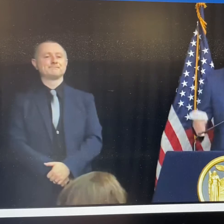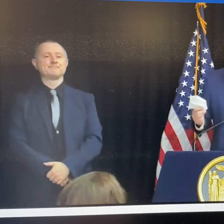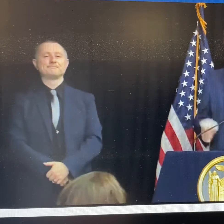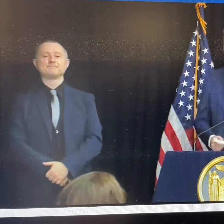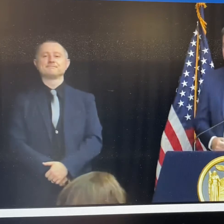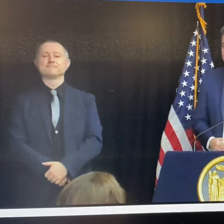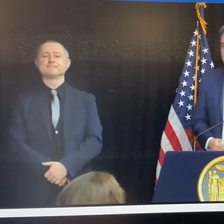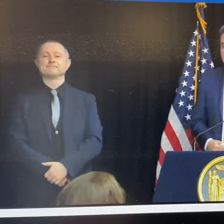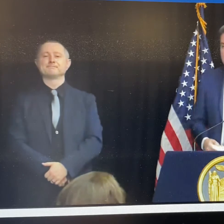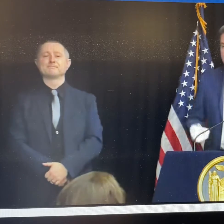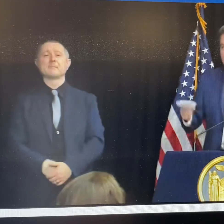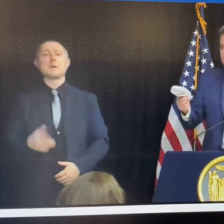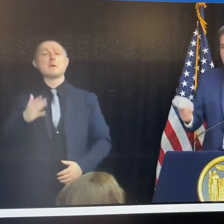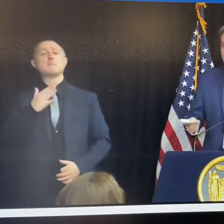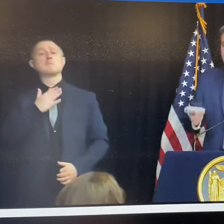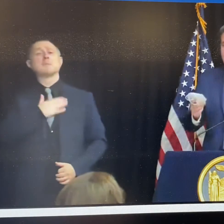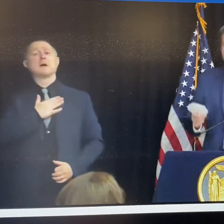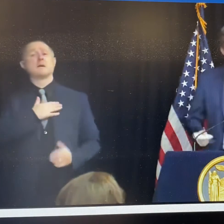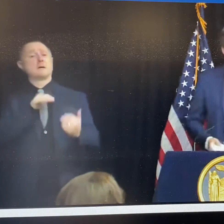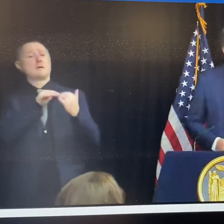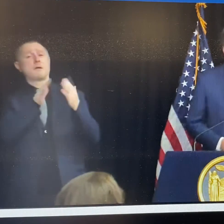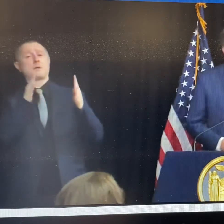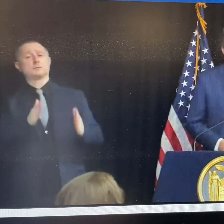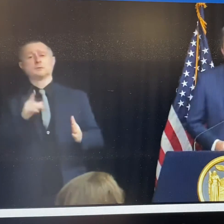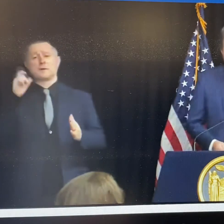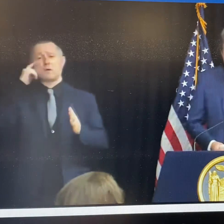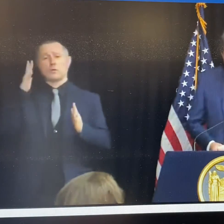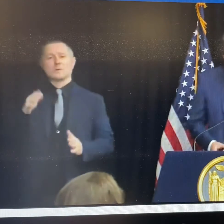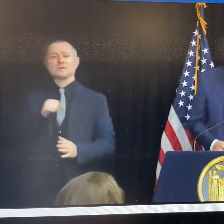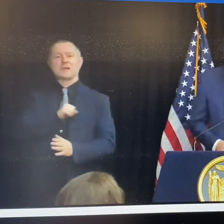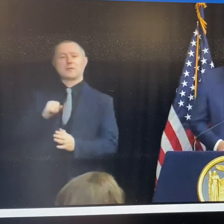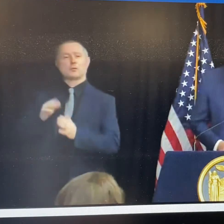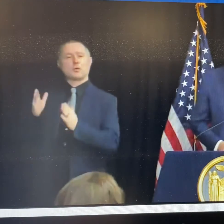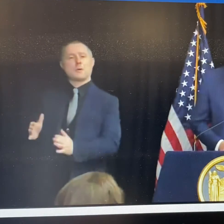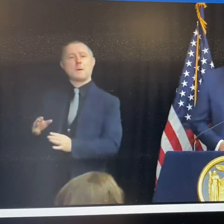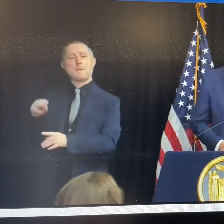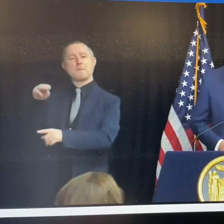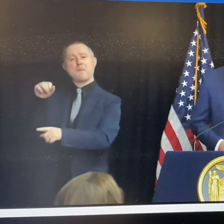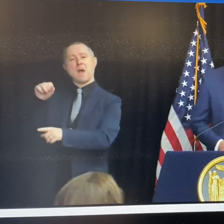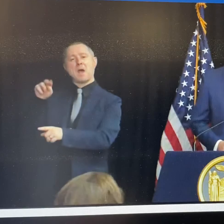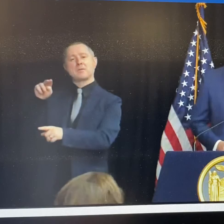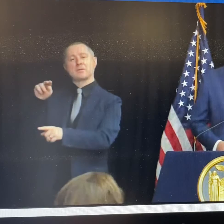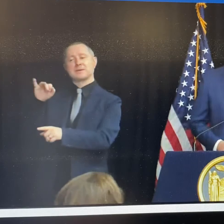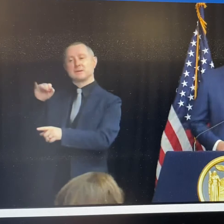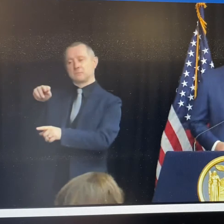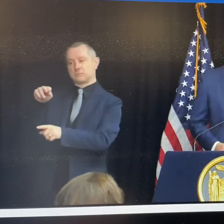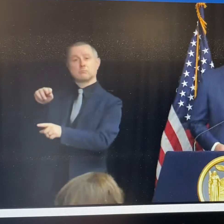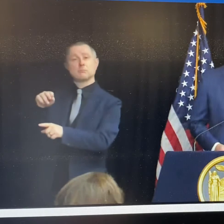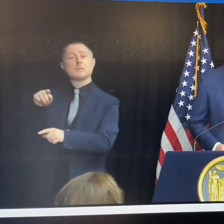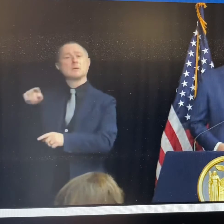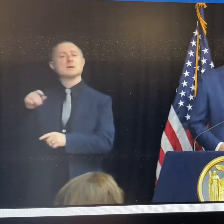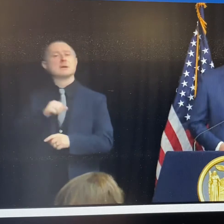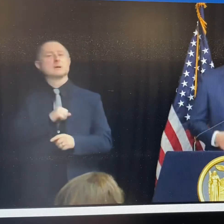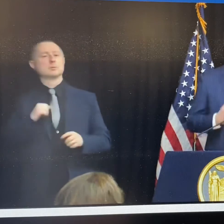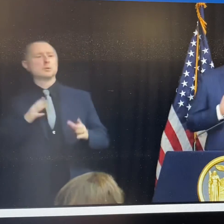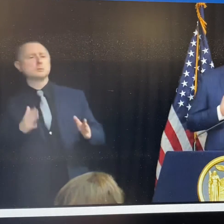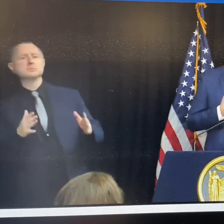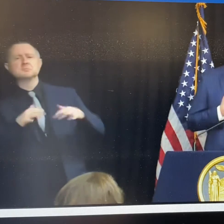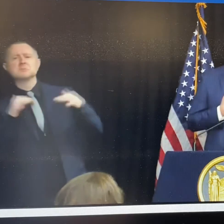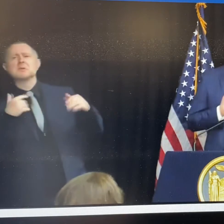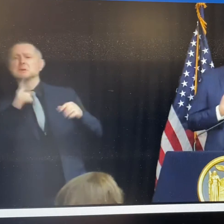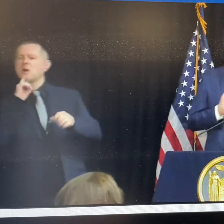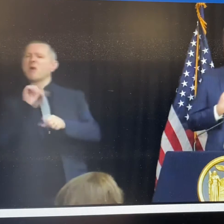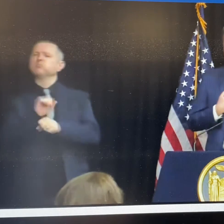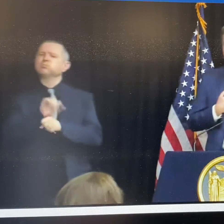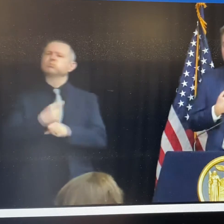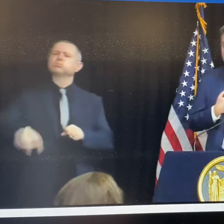And certainly my partners in government, Senator Mannion, the assembly members who are here, my friends. This is many years in the making. I am humbled